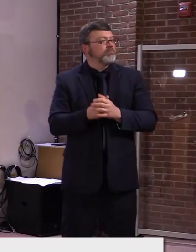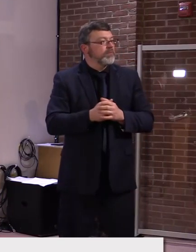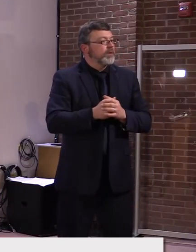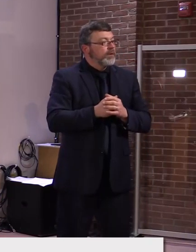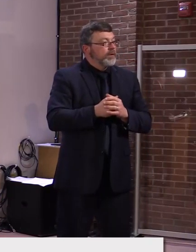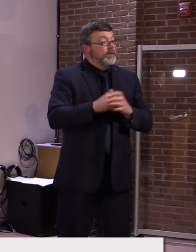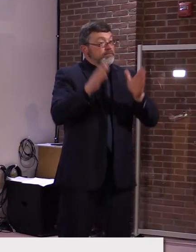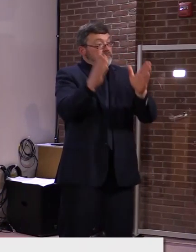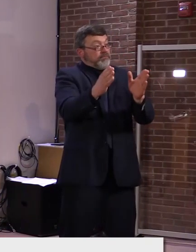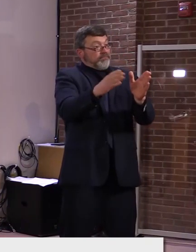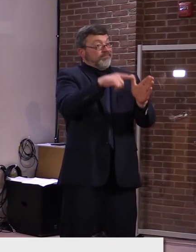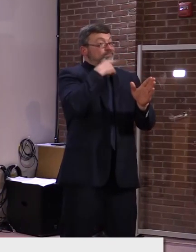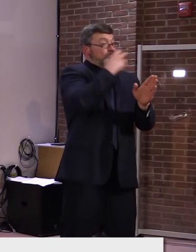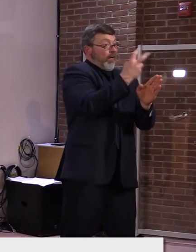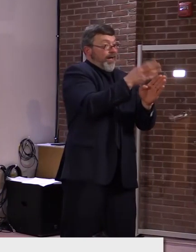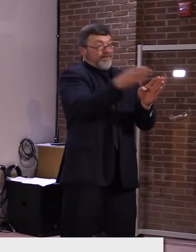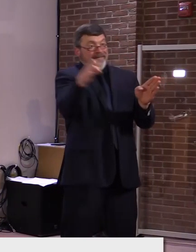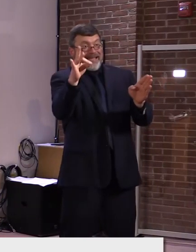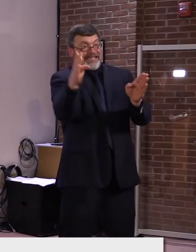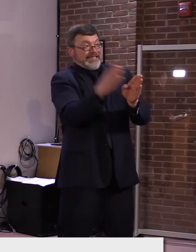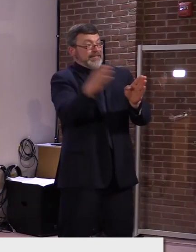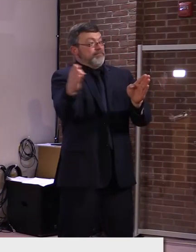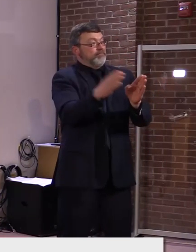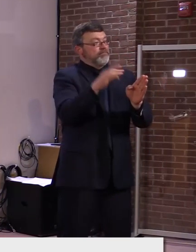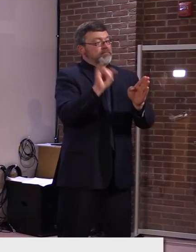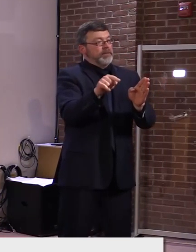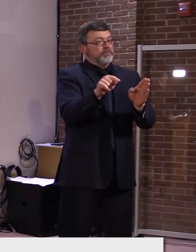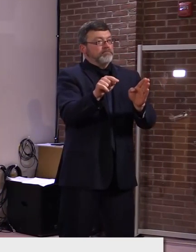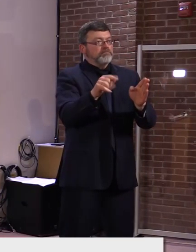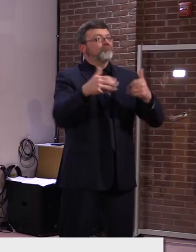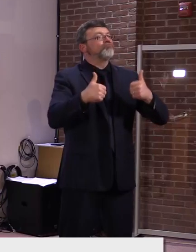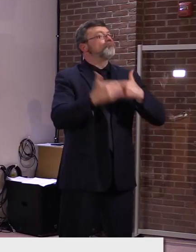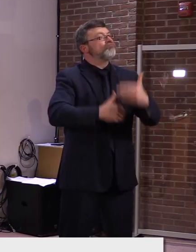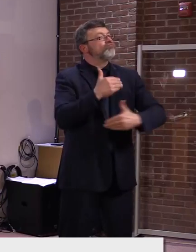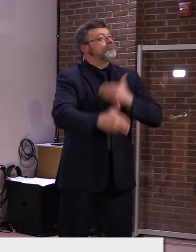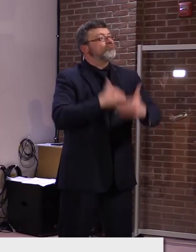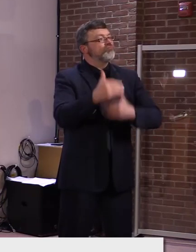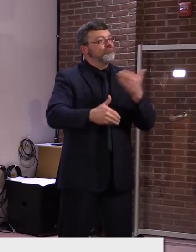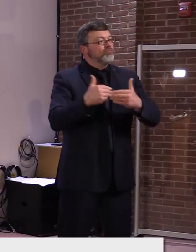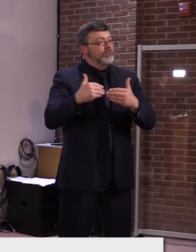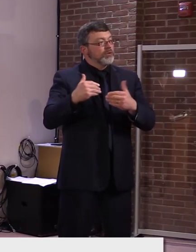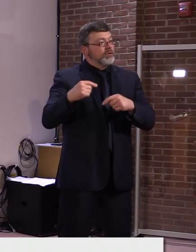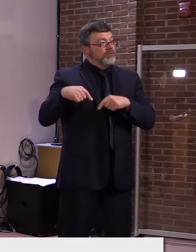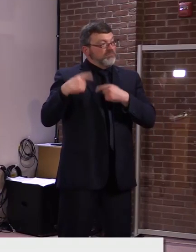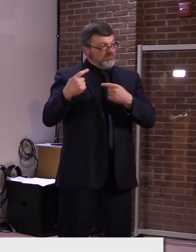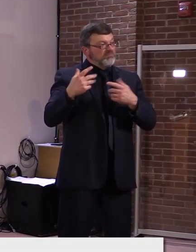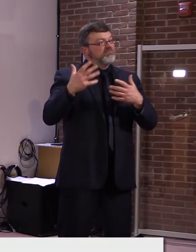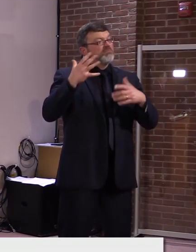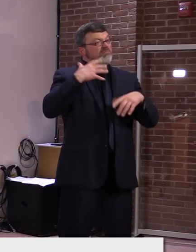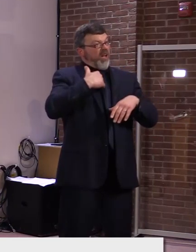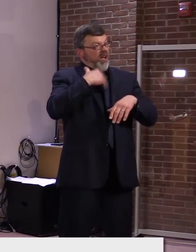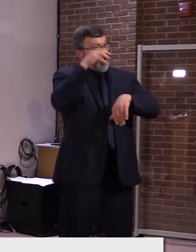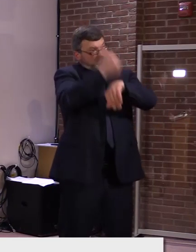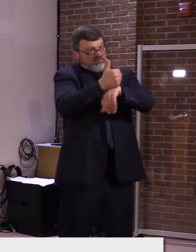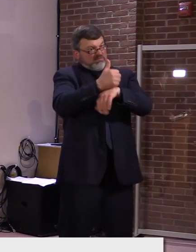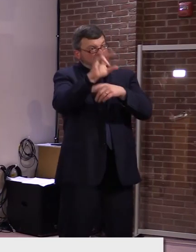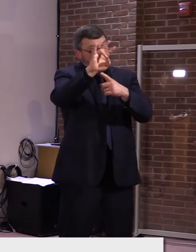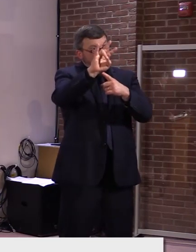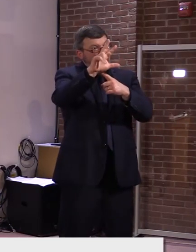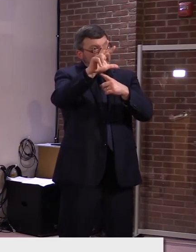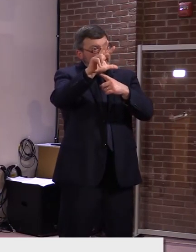age group is going very well. This week, we hosted 73 clinics and schools or community sites across the state targeted at this age